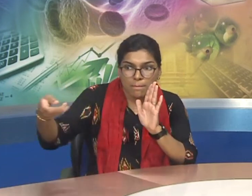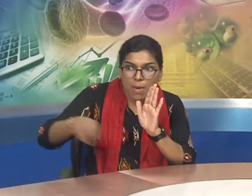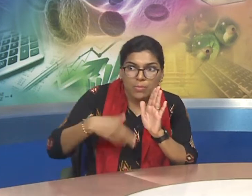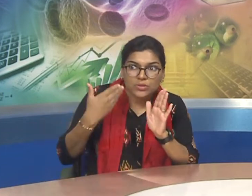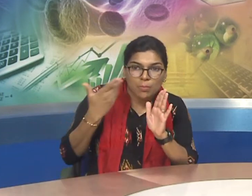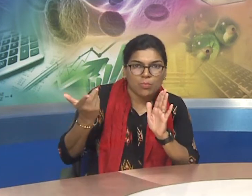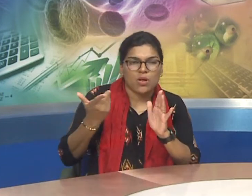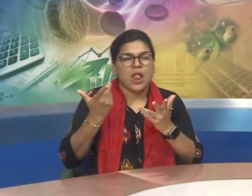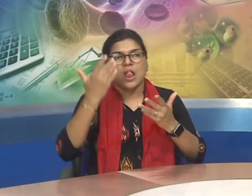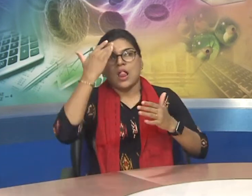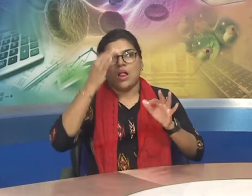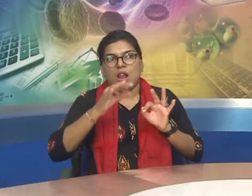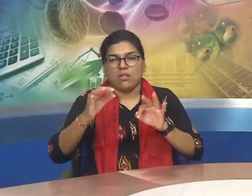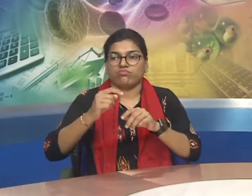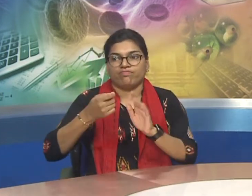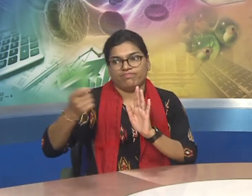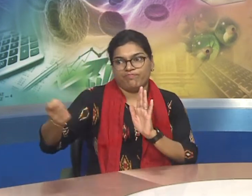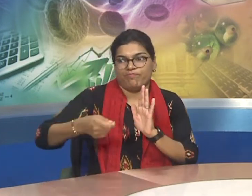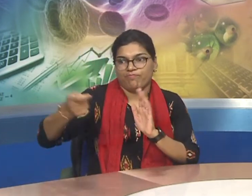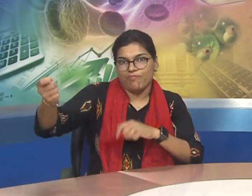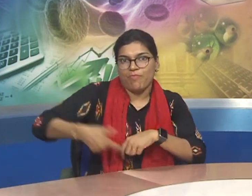And all the information is provided in brief.